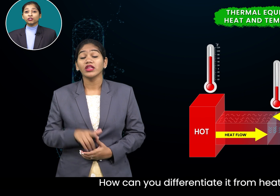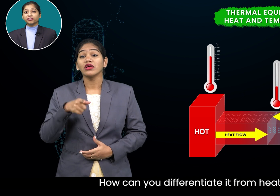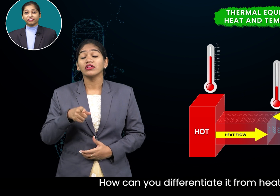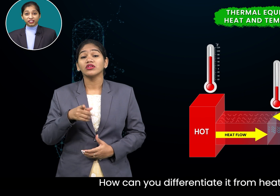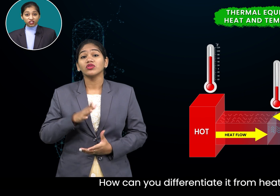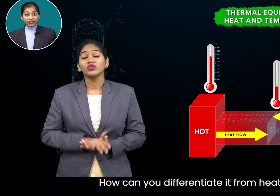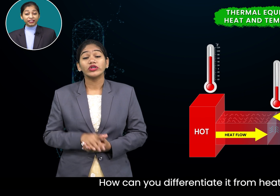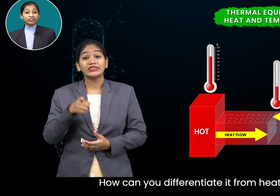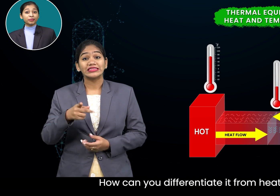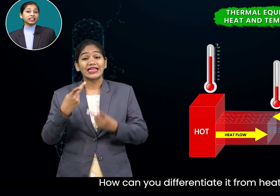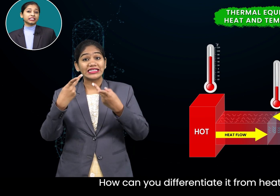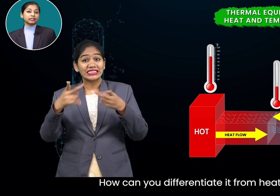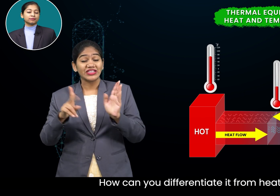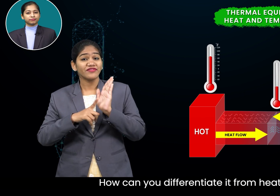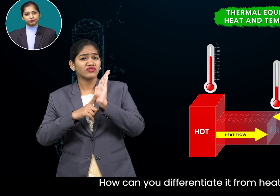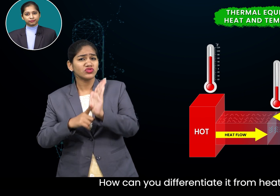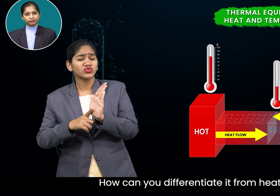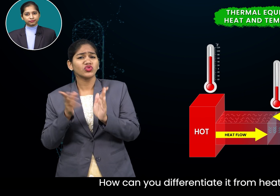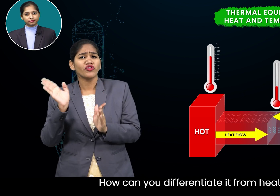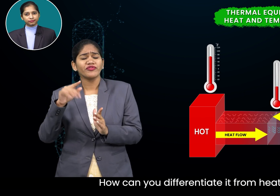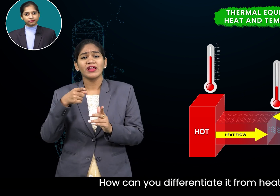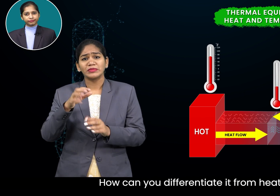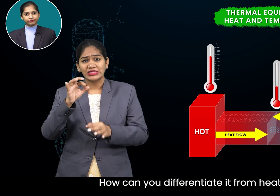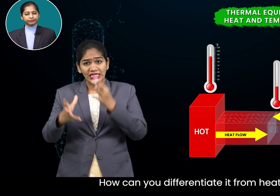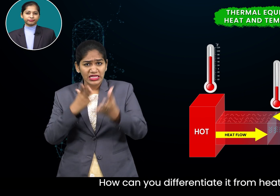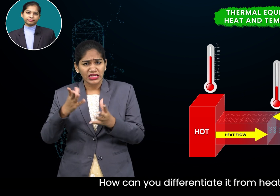How can you differentiate it from heat?